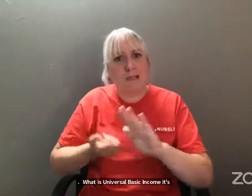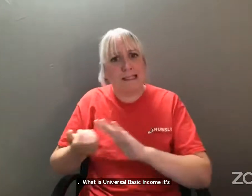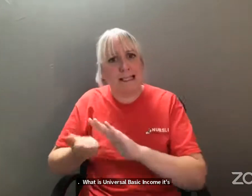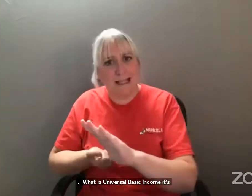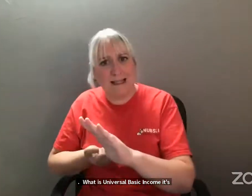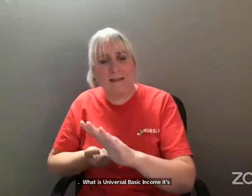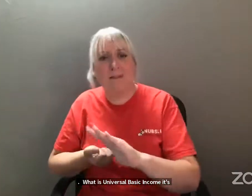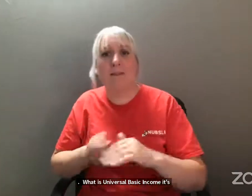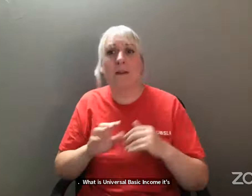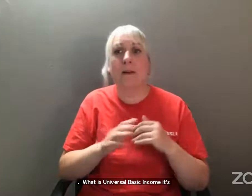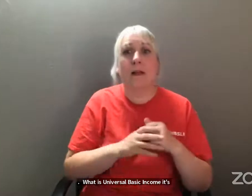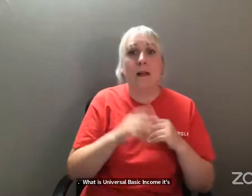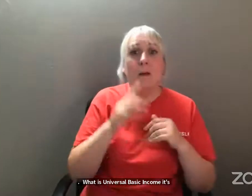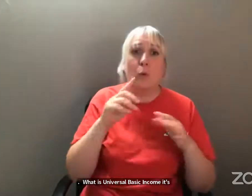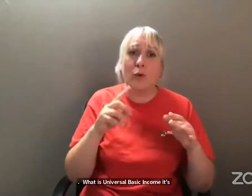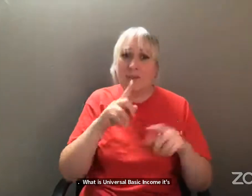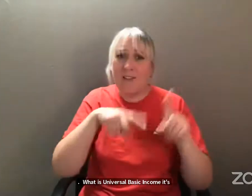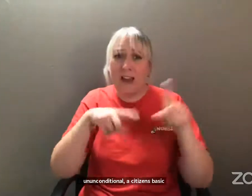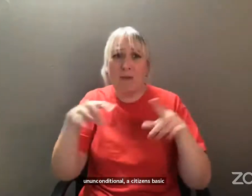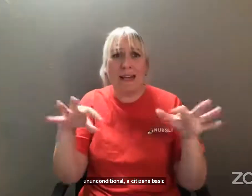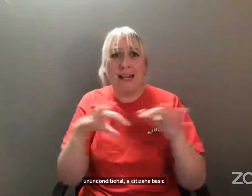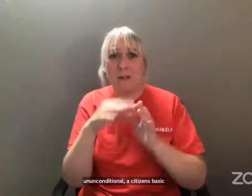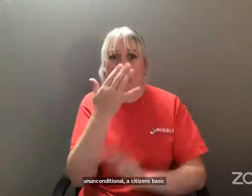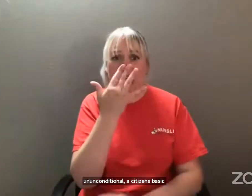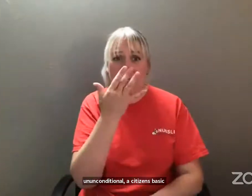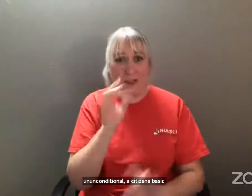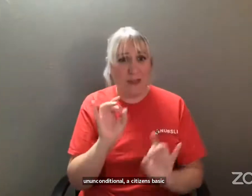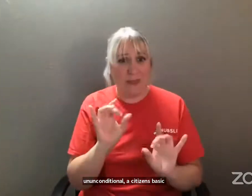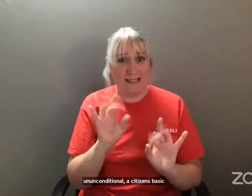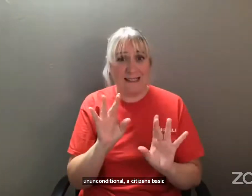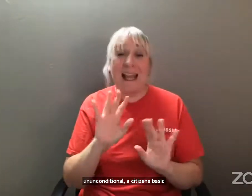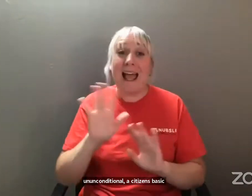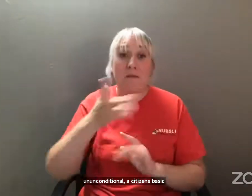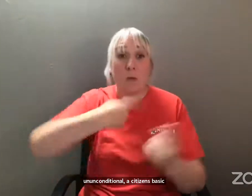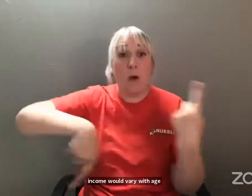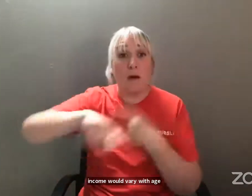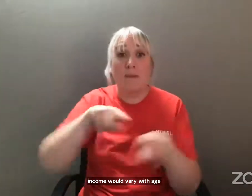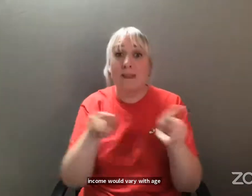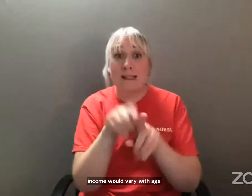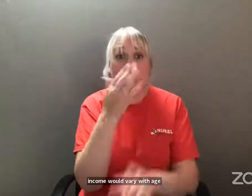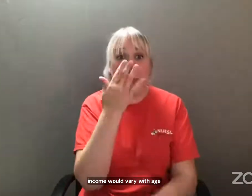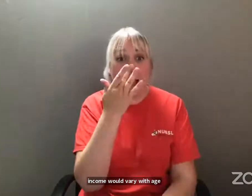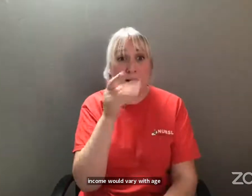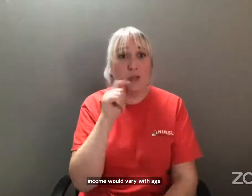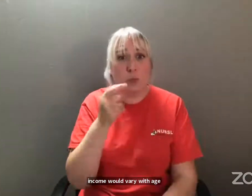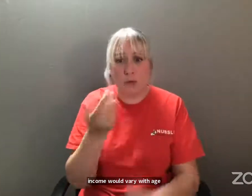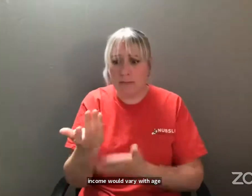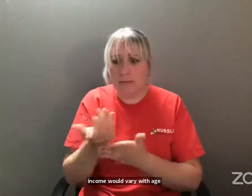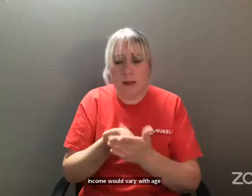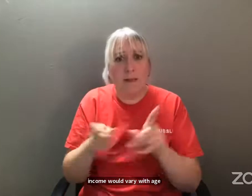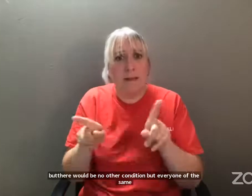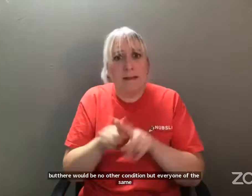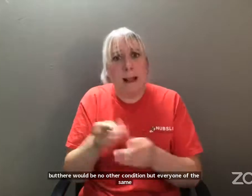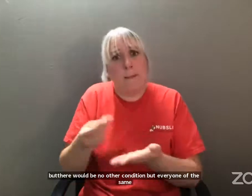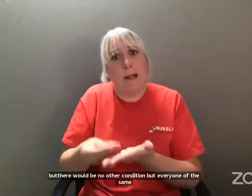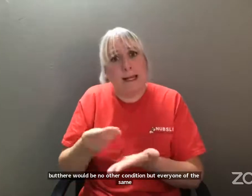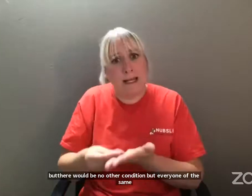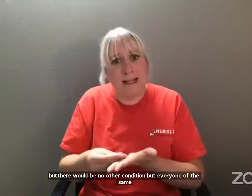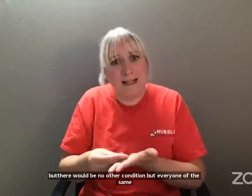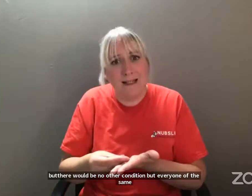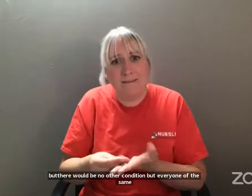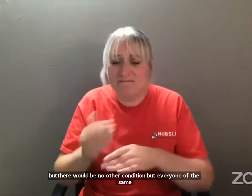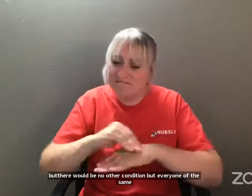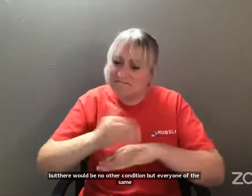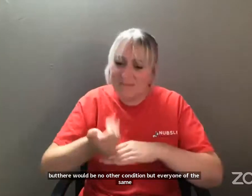would be no other conditions. So everyone of the same age would receive the same citizen's basic income, whatever their